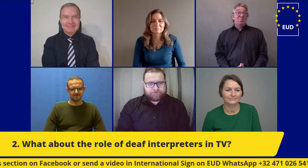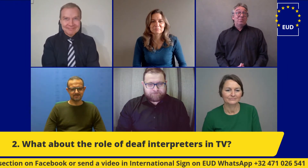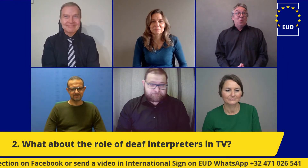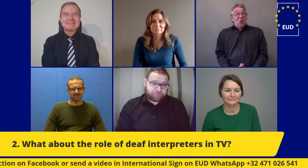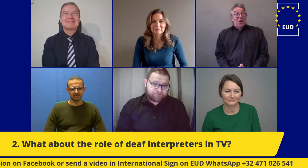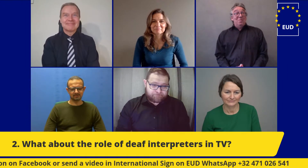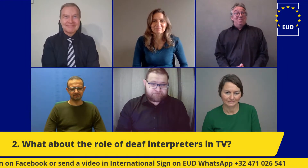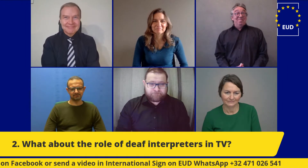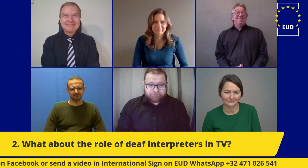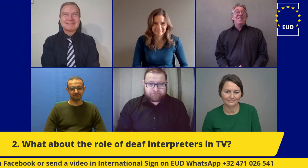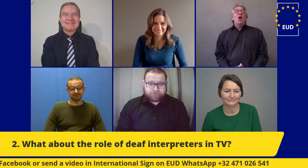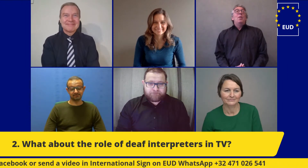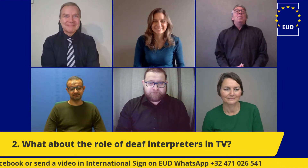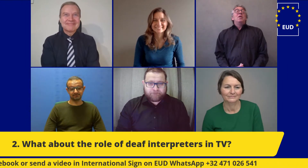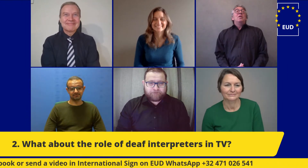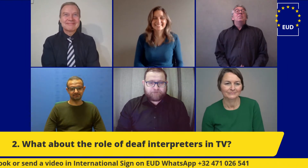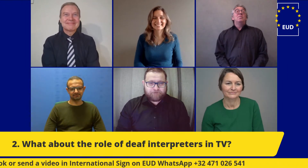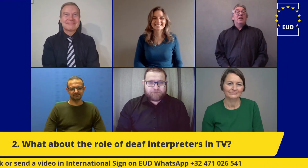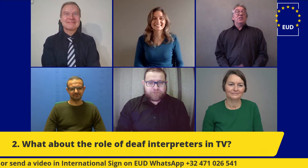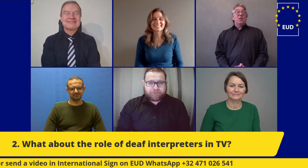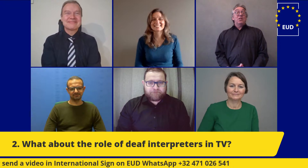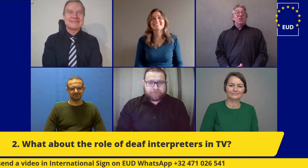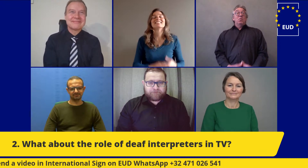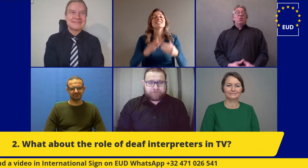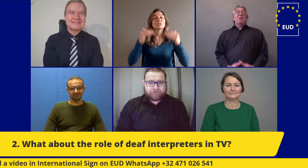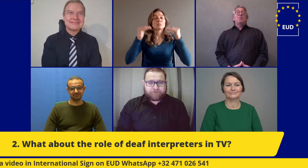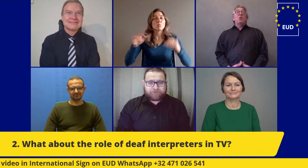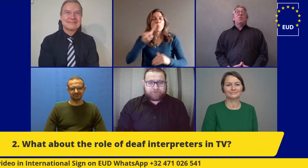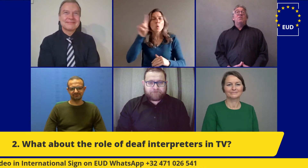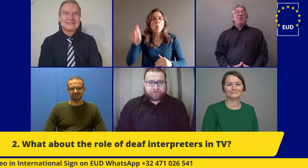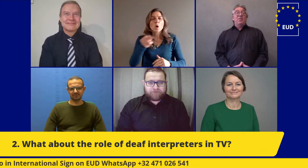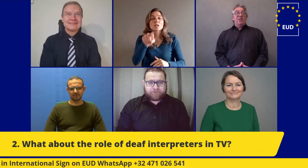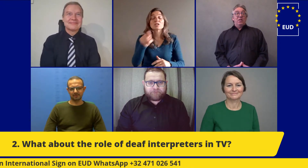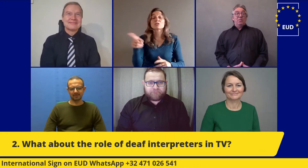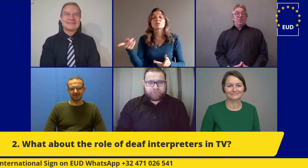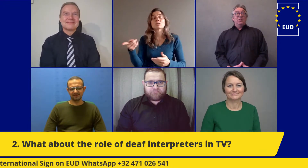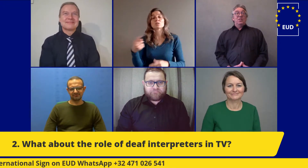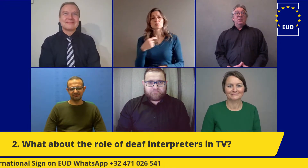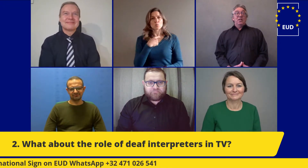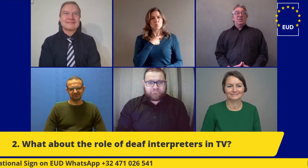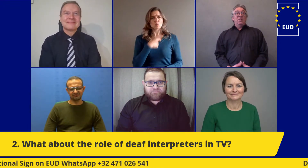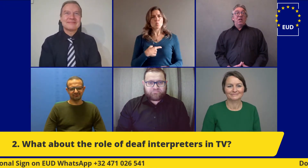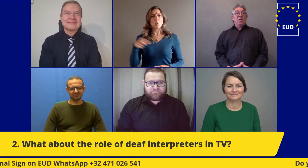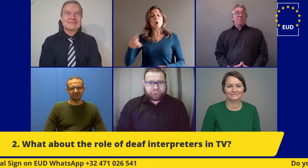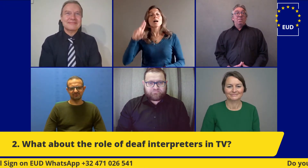to work. Next question, what about the role of deaf interpreters in TV?